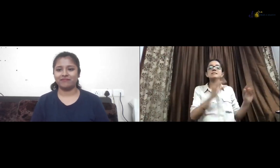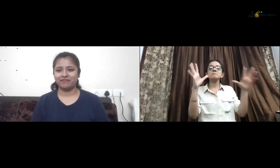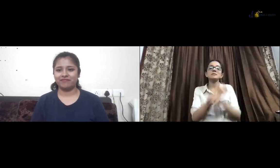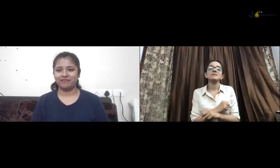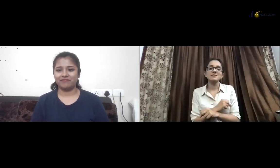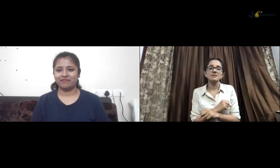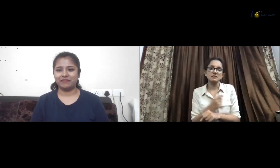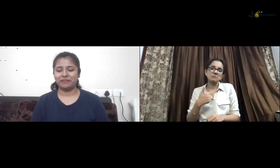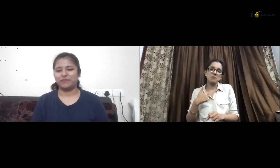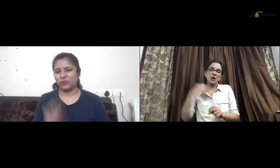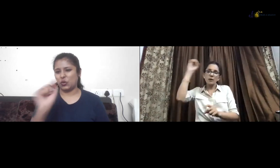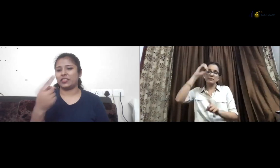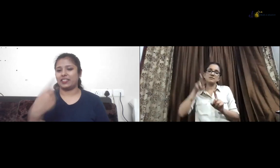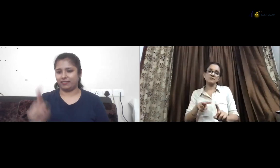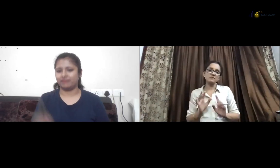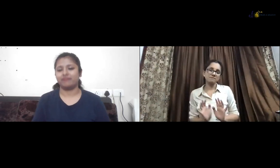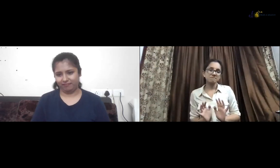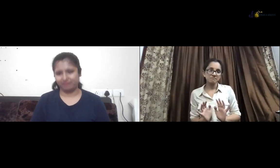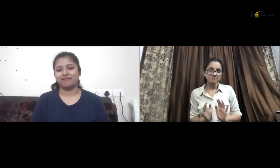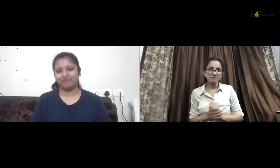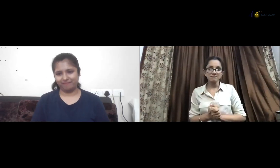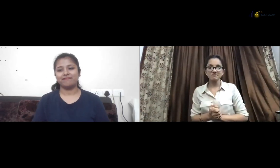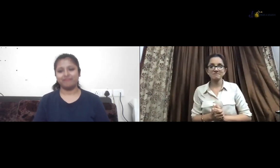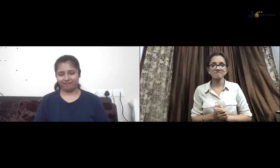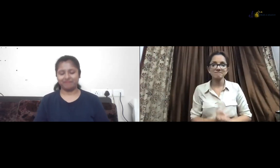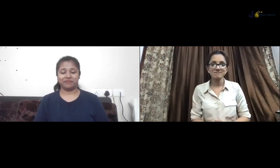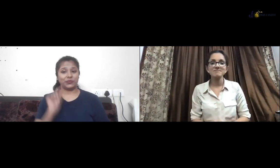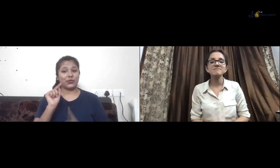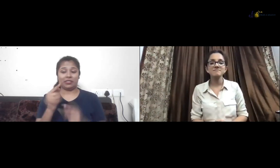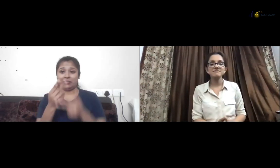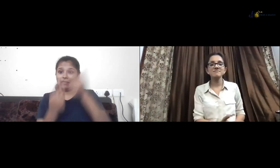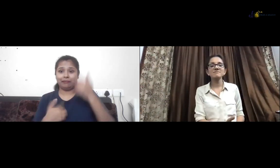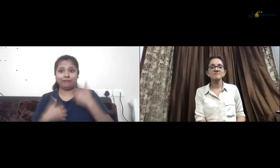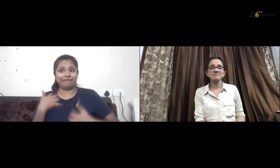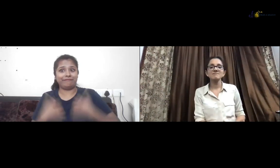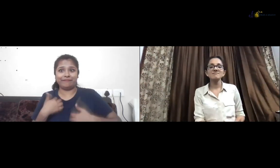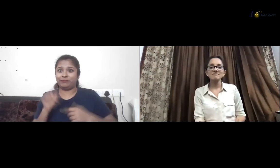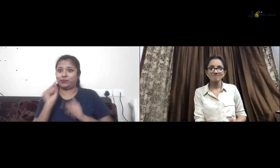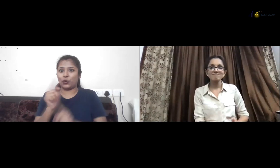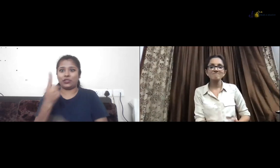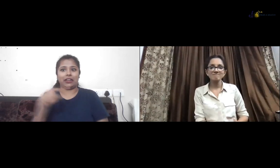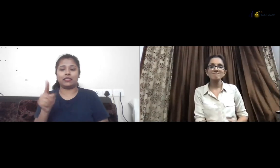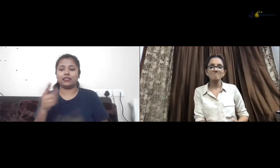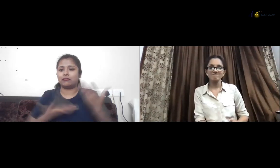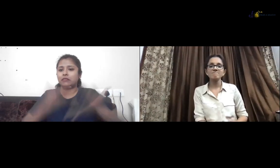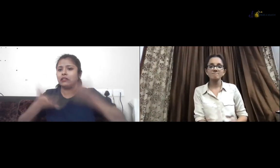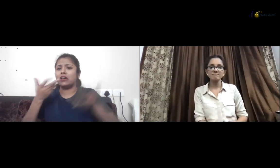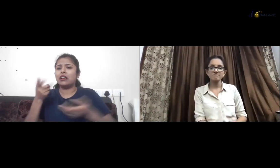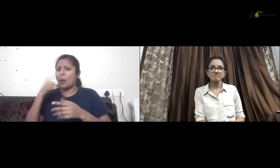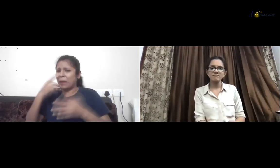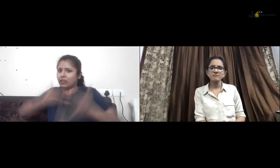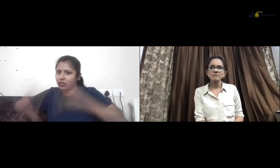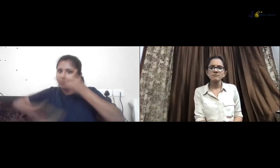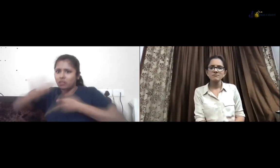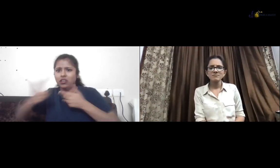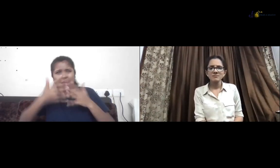place women as boys place, maybe things will change. Right, that's very important point, very interesting